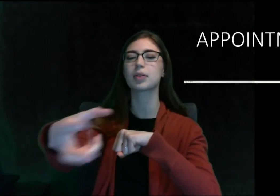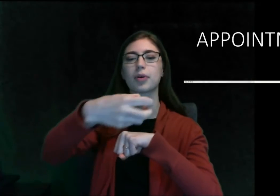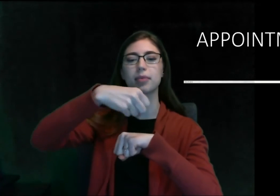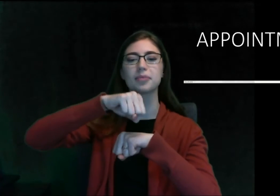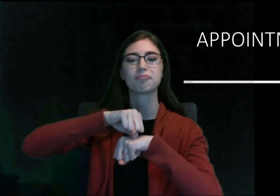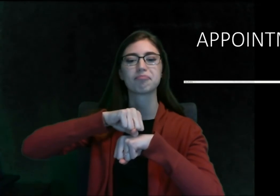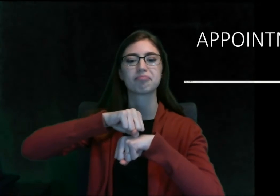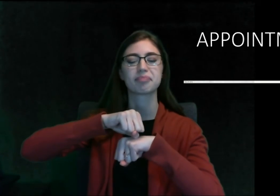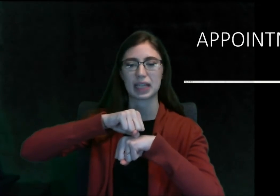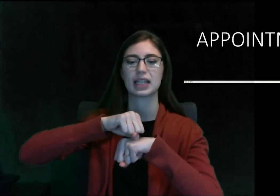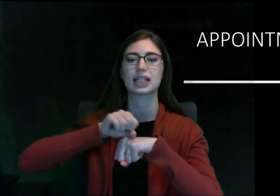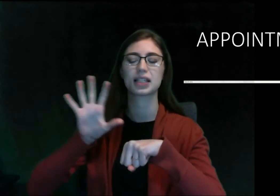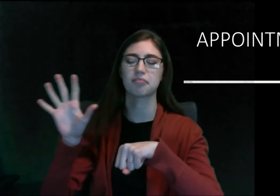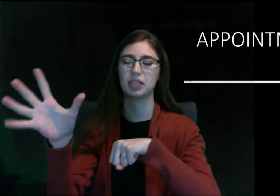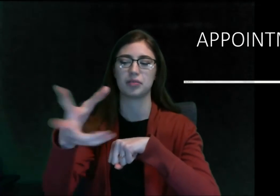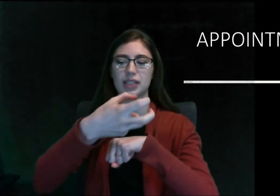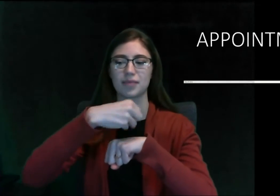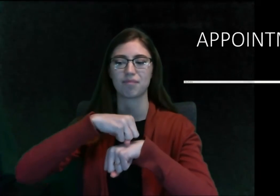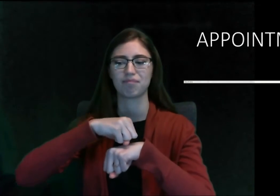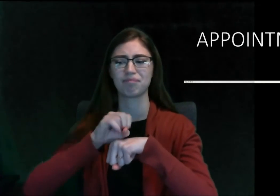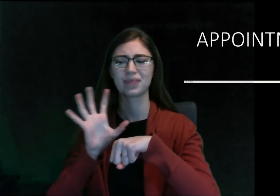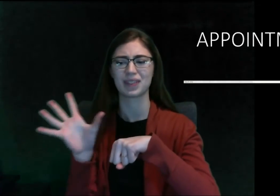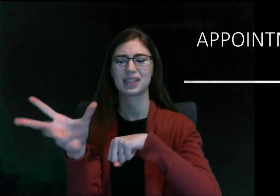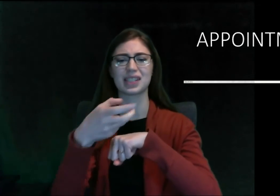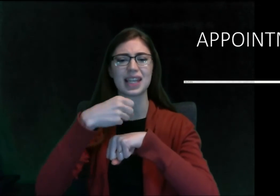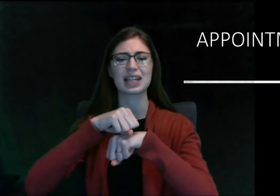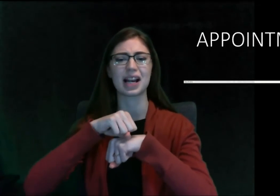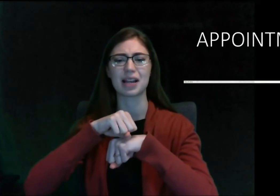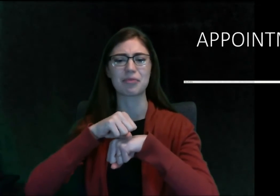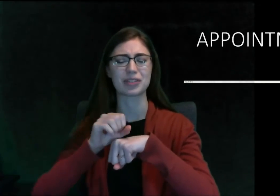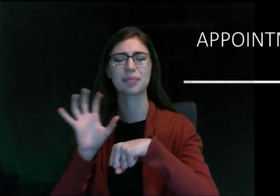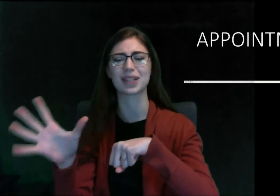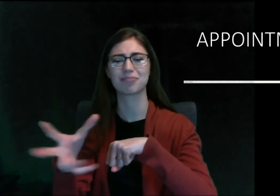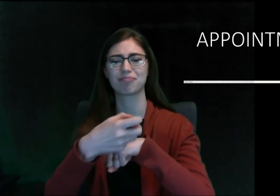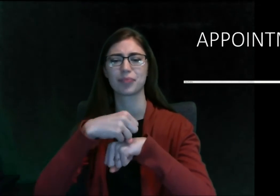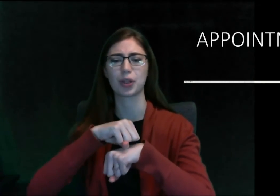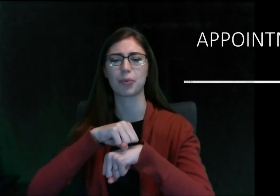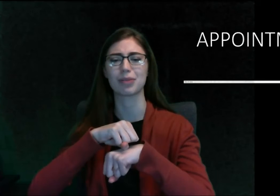appointment and get it done. Just to set a time for something. Appointment.